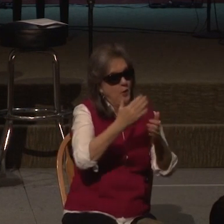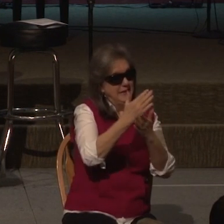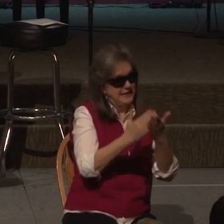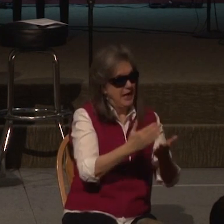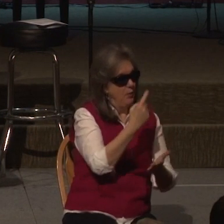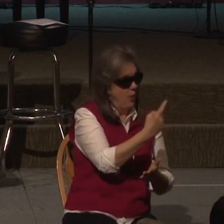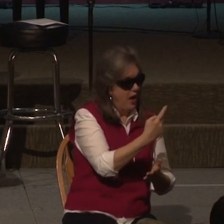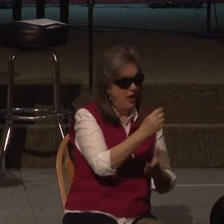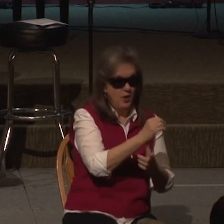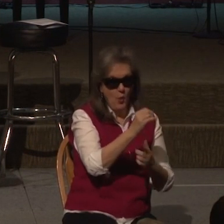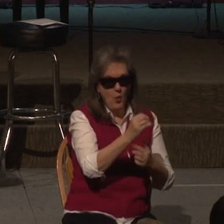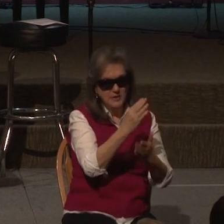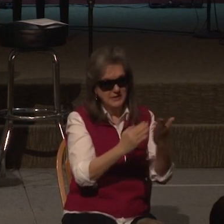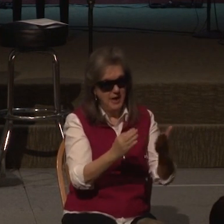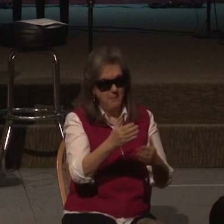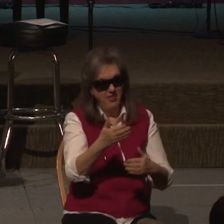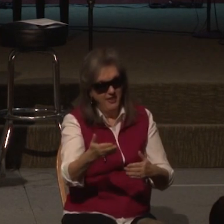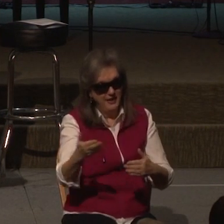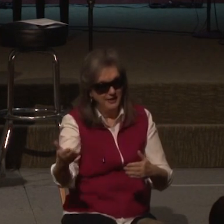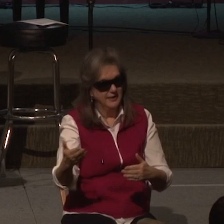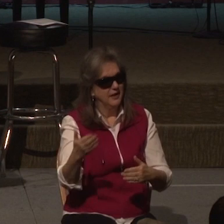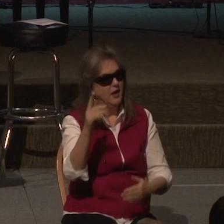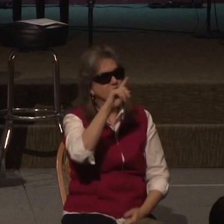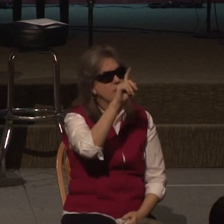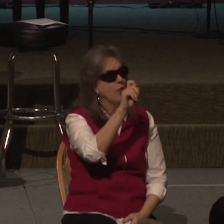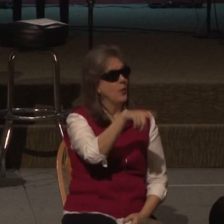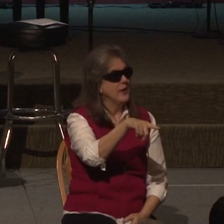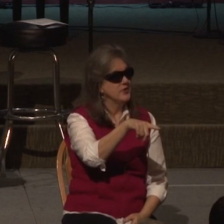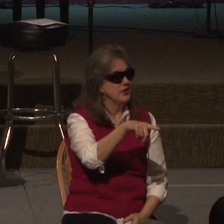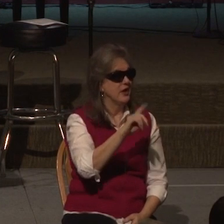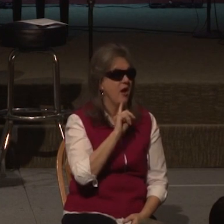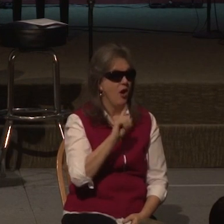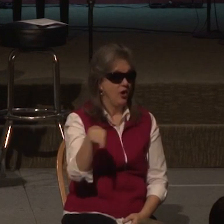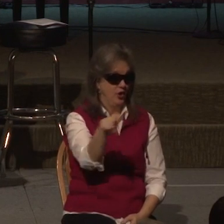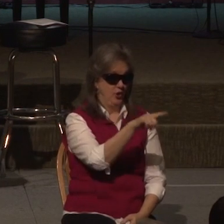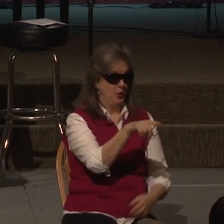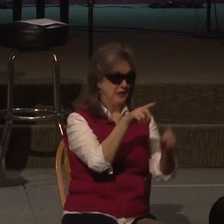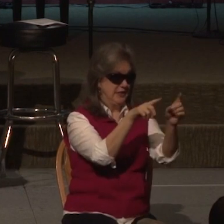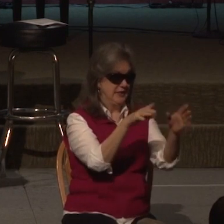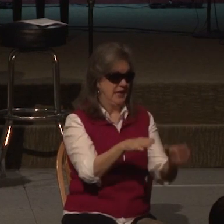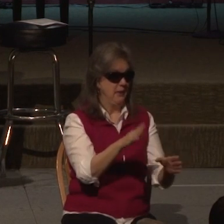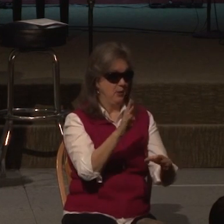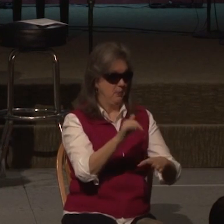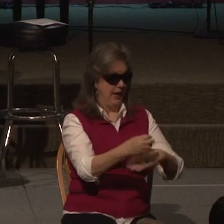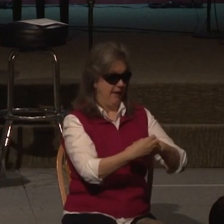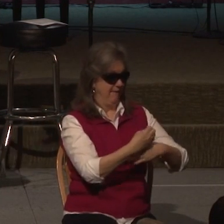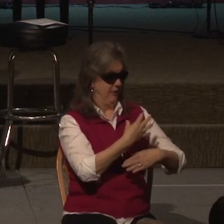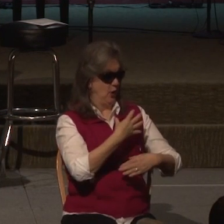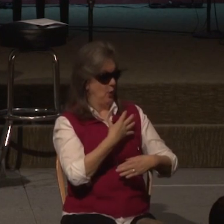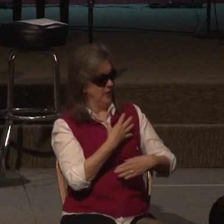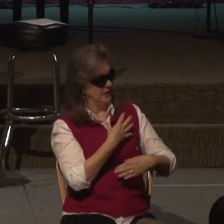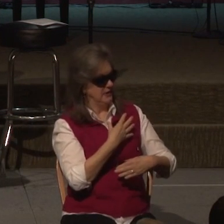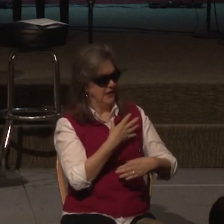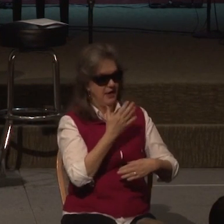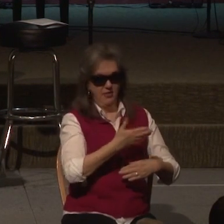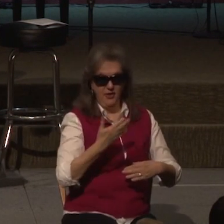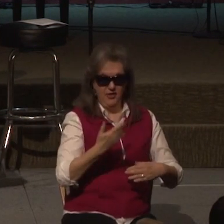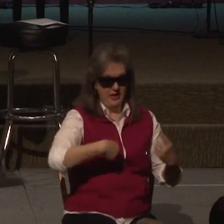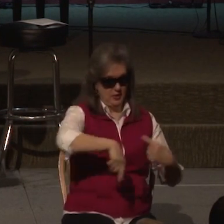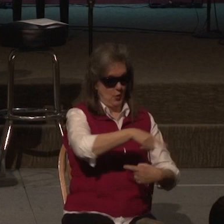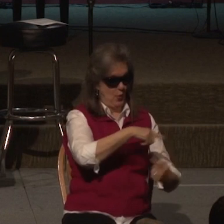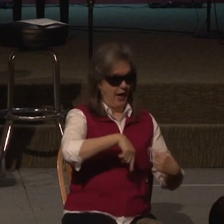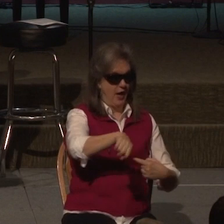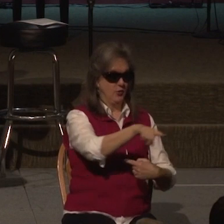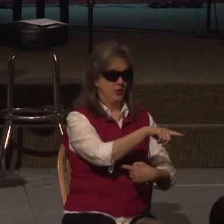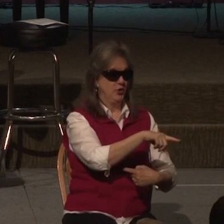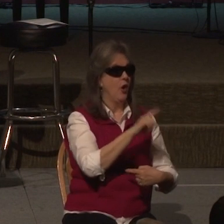something. So the question is, are you a disciple by influence? In other words, are the things around you,